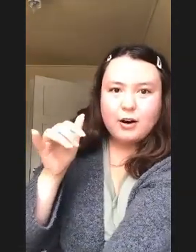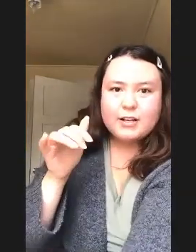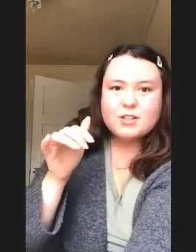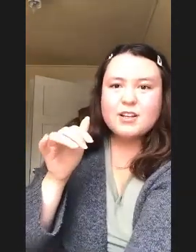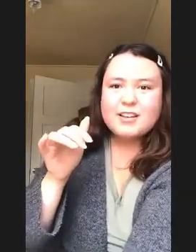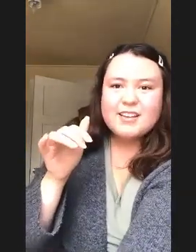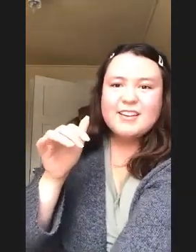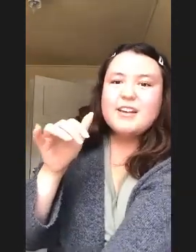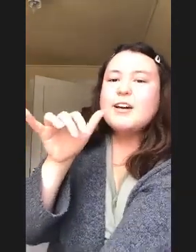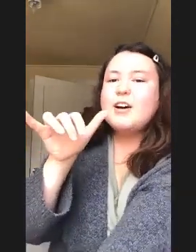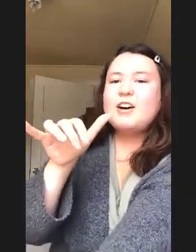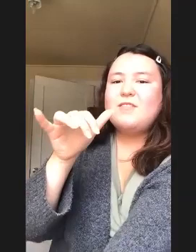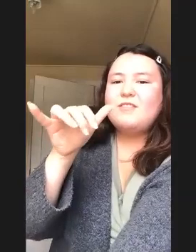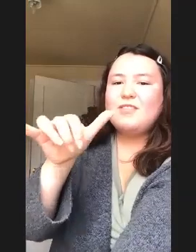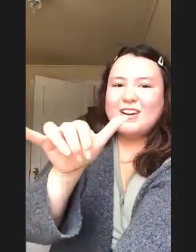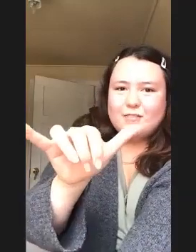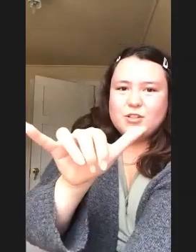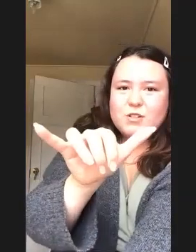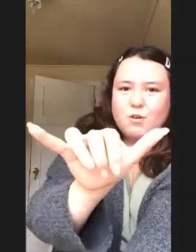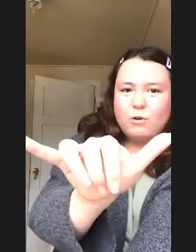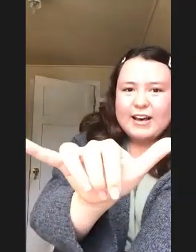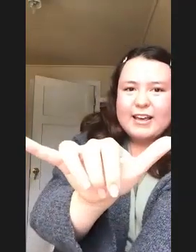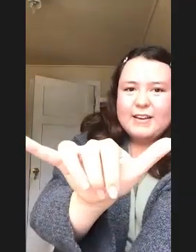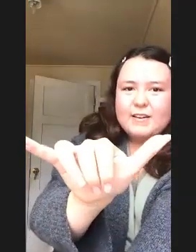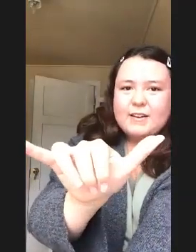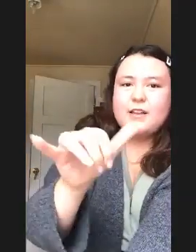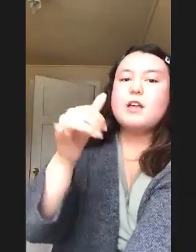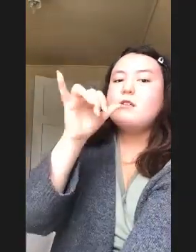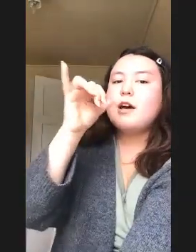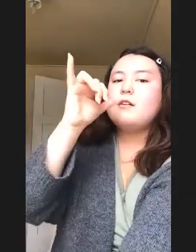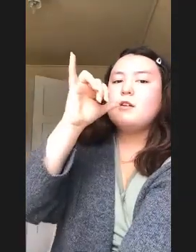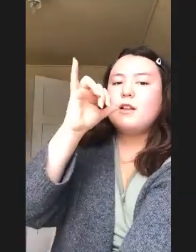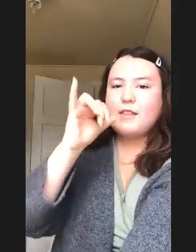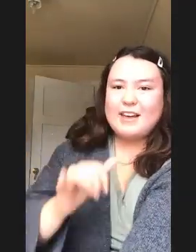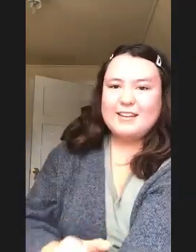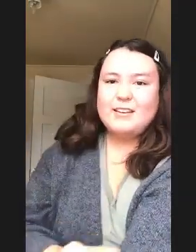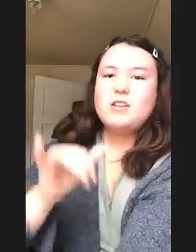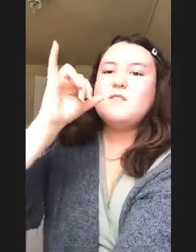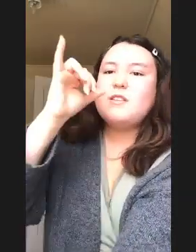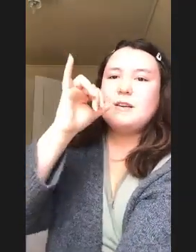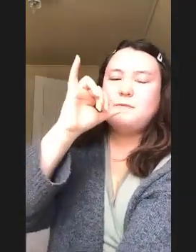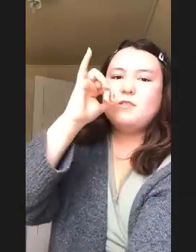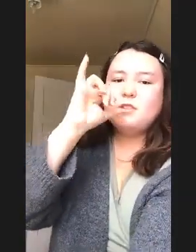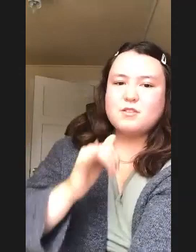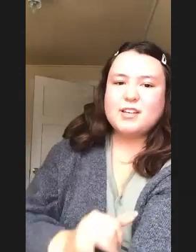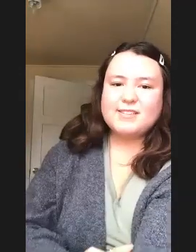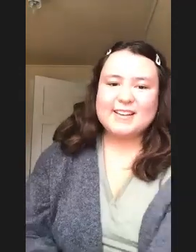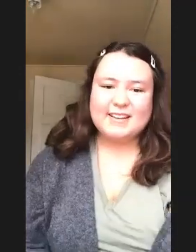alcoholic drinking, where you do the Y and then you kind of go like that. Do the same drinking sign.